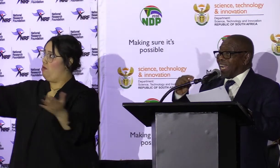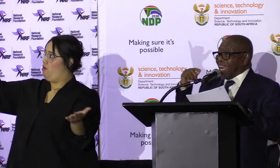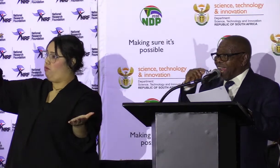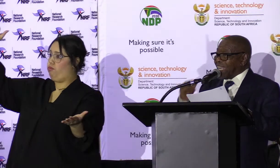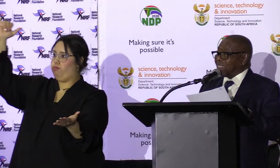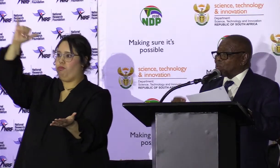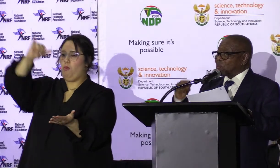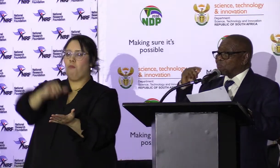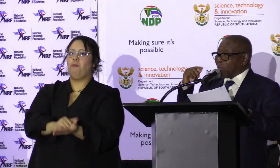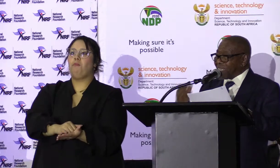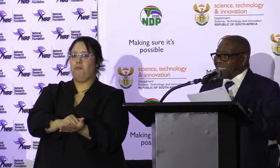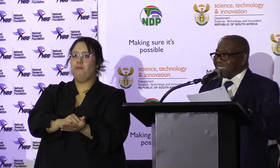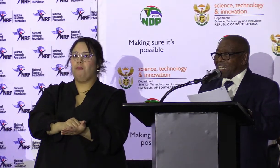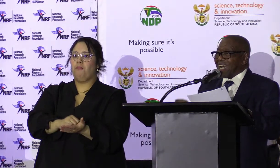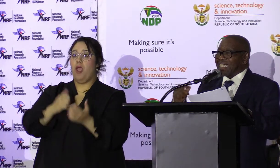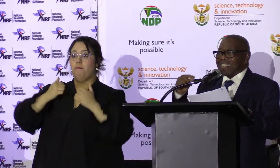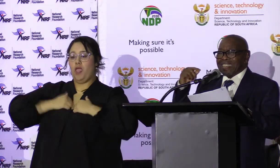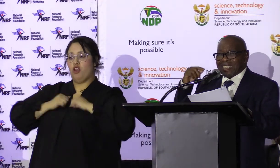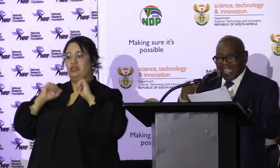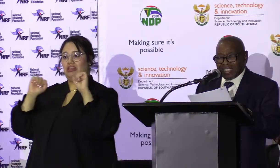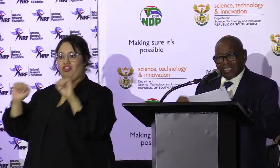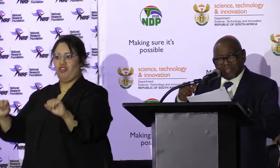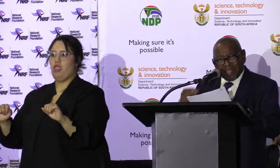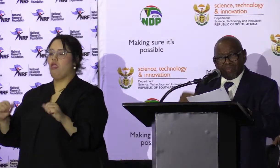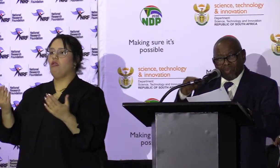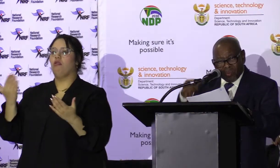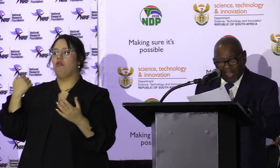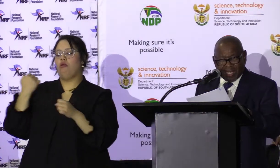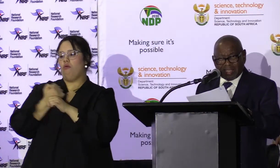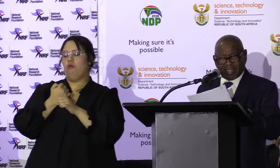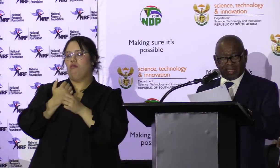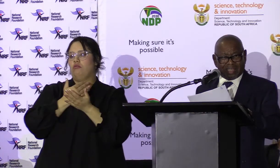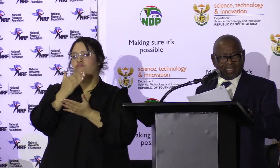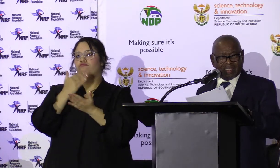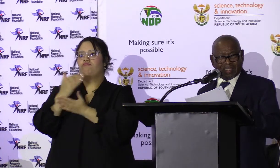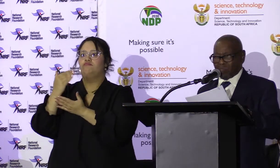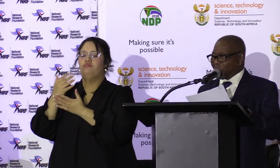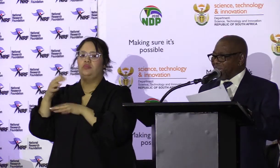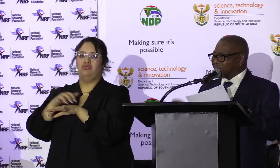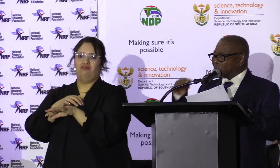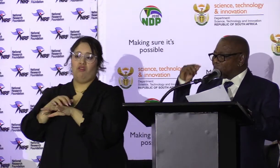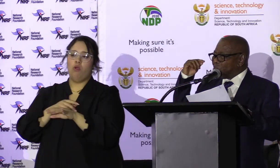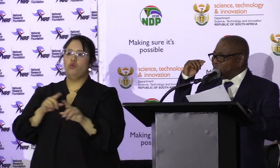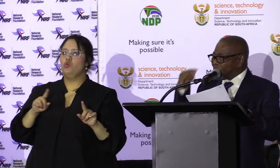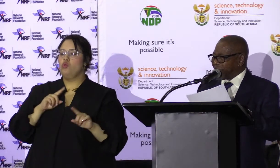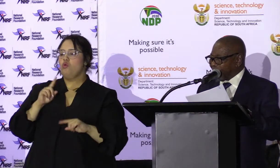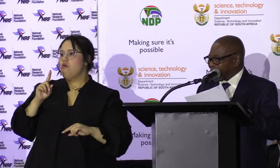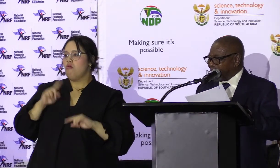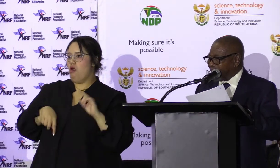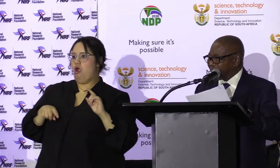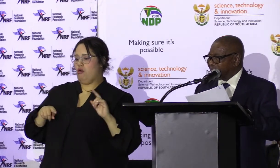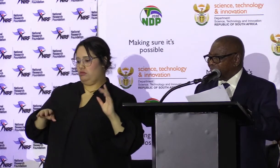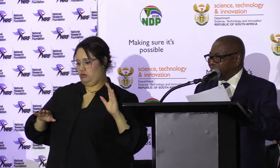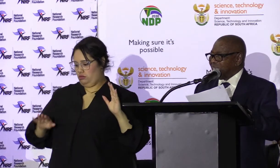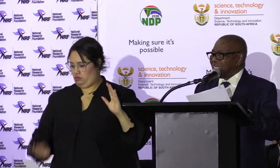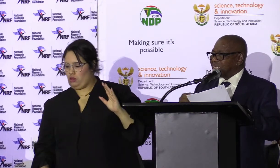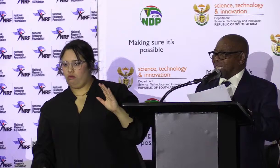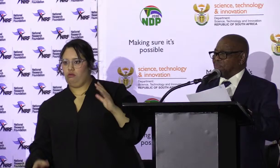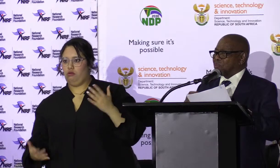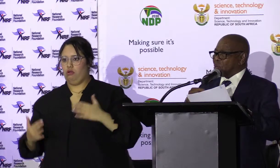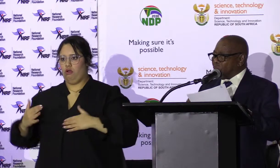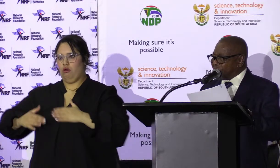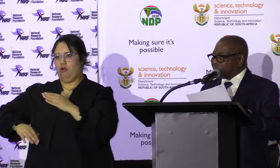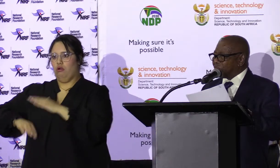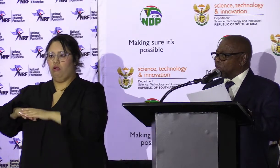flying and whose parents are retrenched farm workers. You can't go lower than that